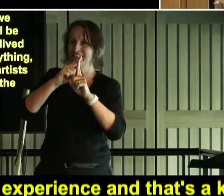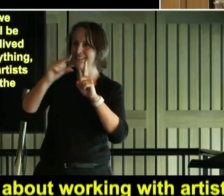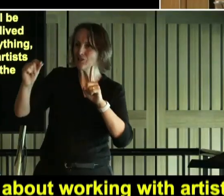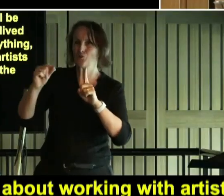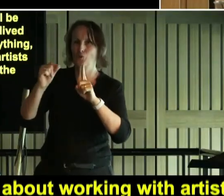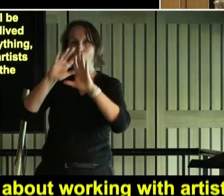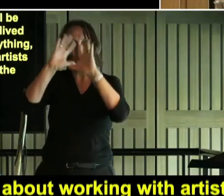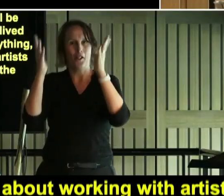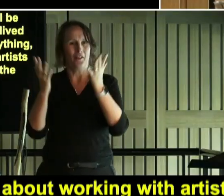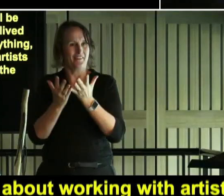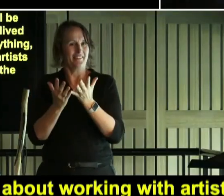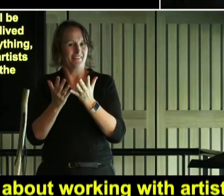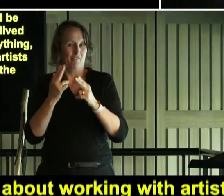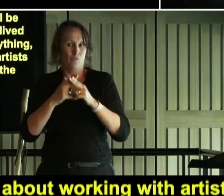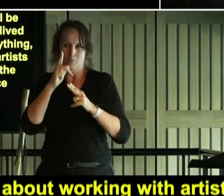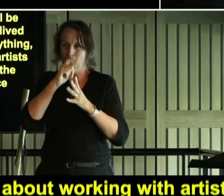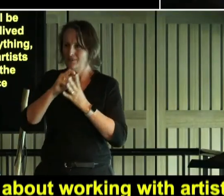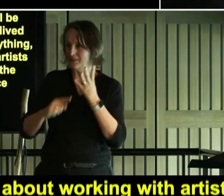resources.